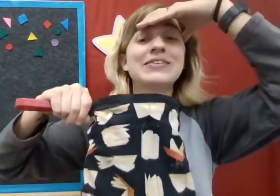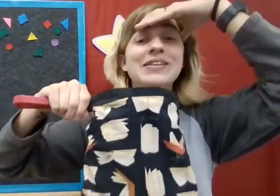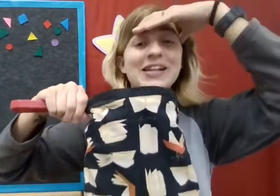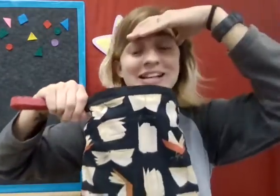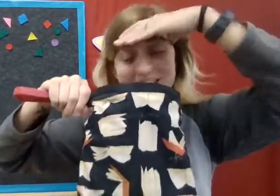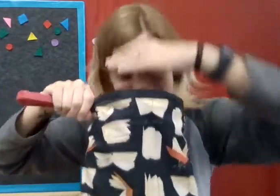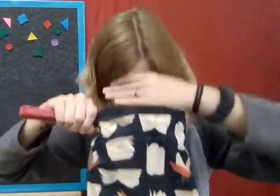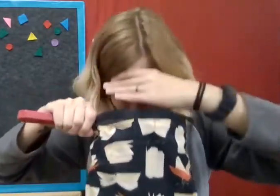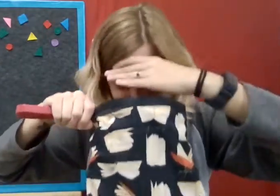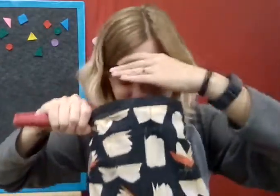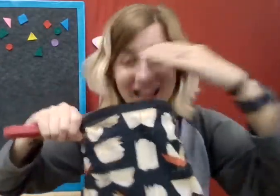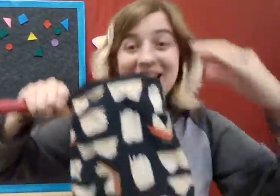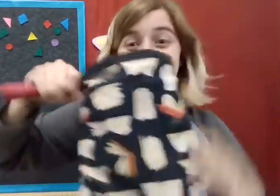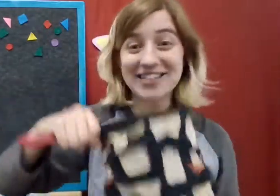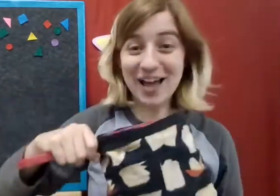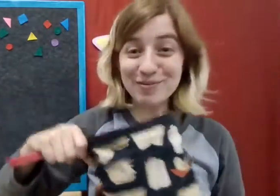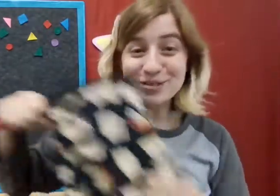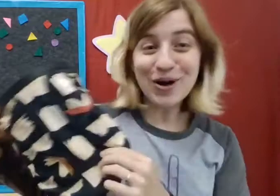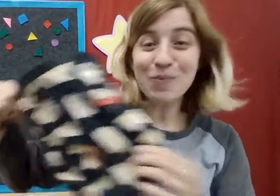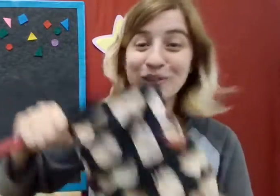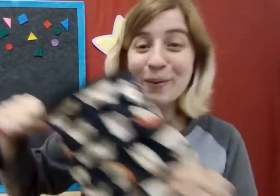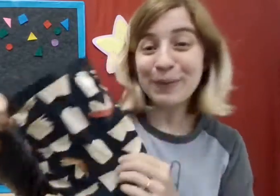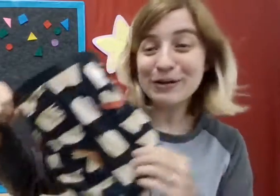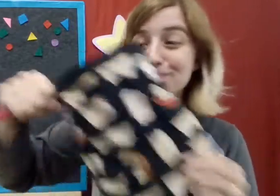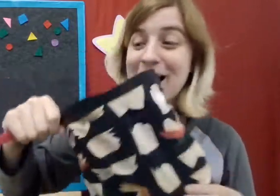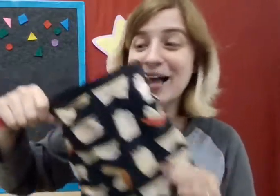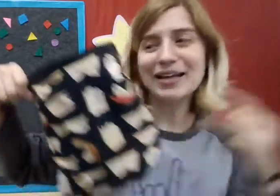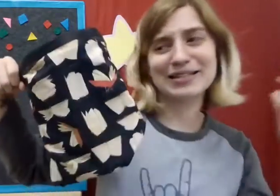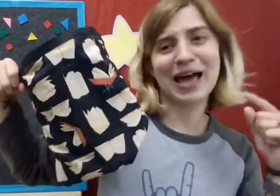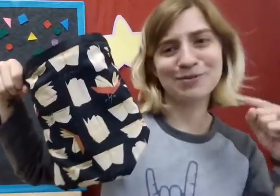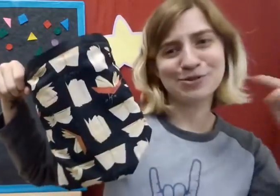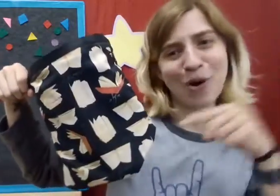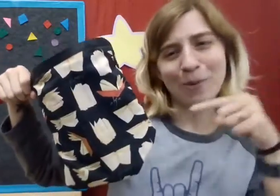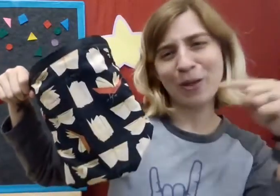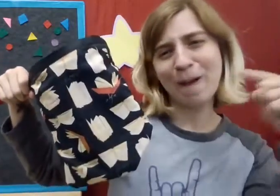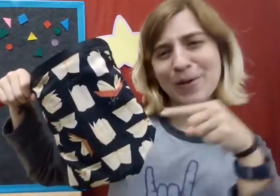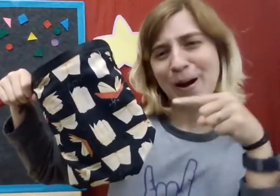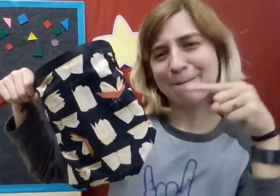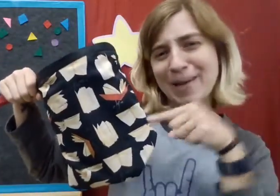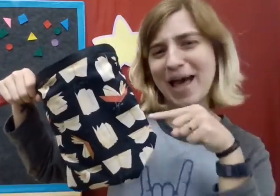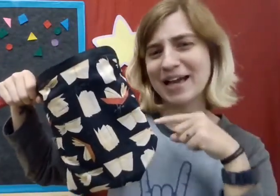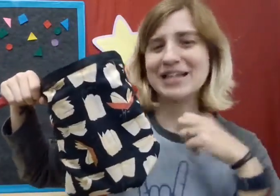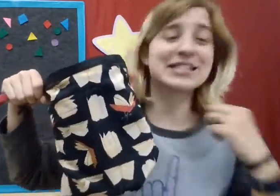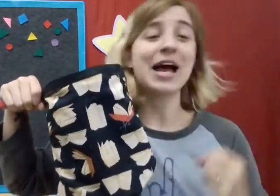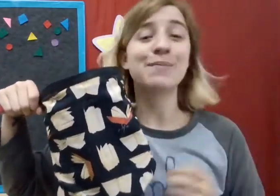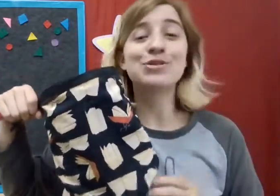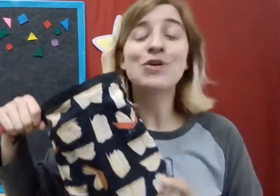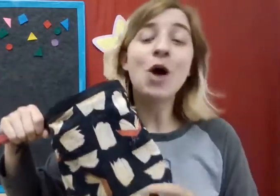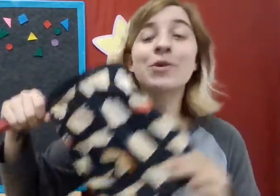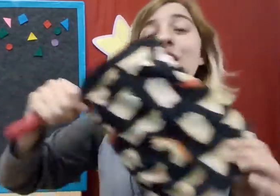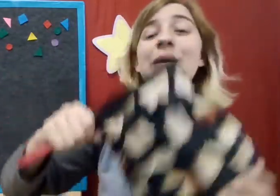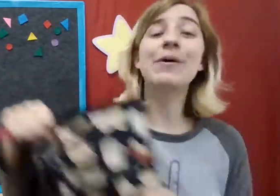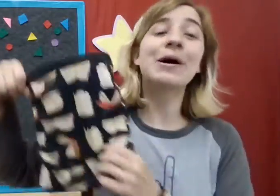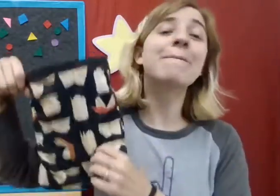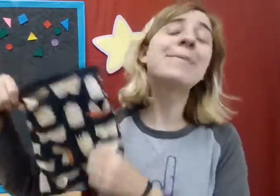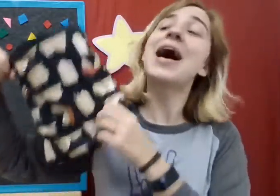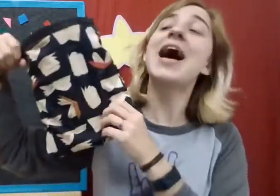what is inside. It's time to open the book bag. It's time to open the book bag. It's time to open the book